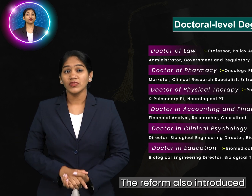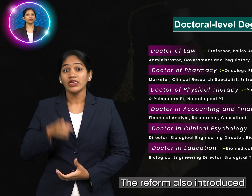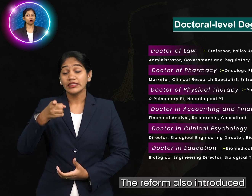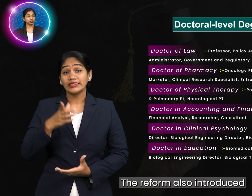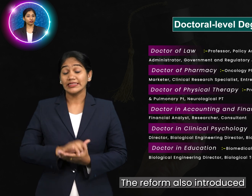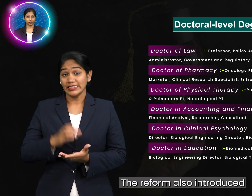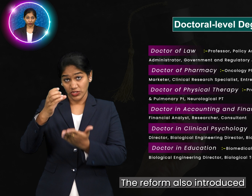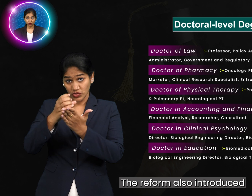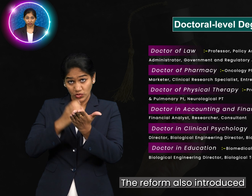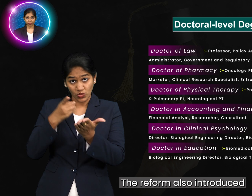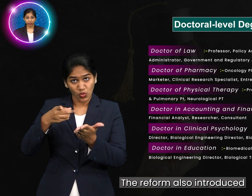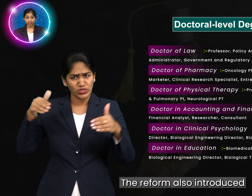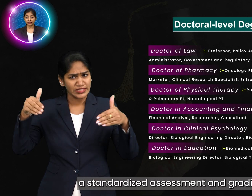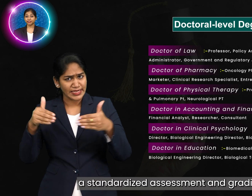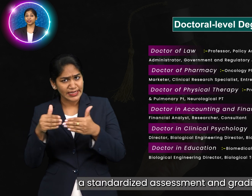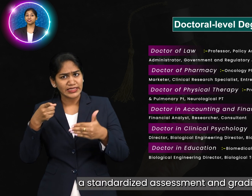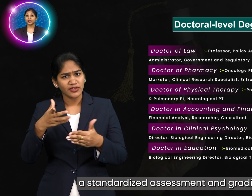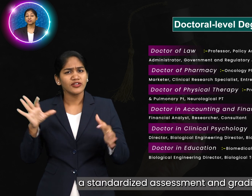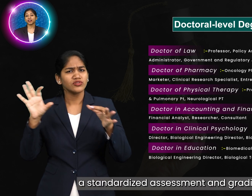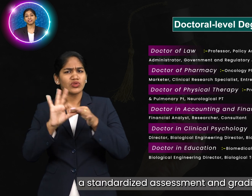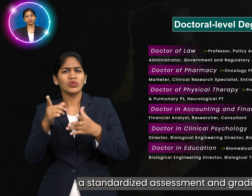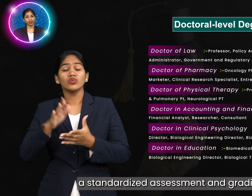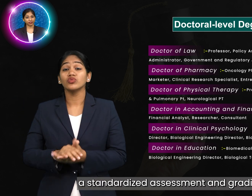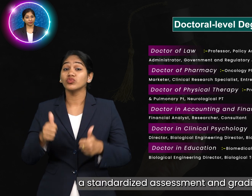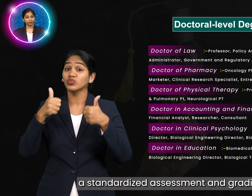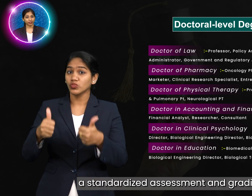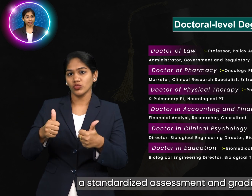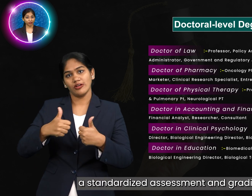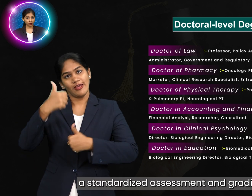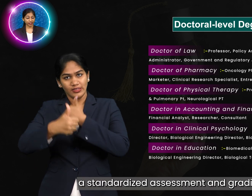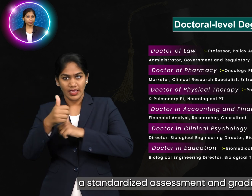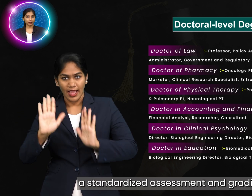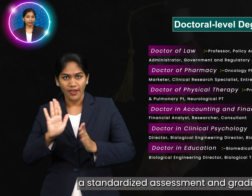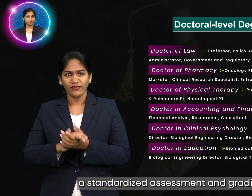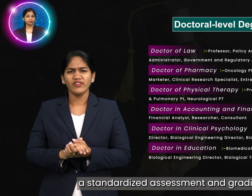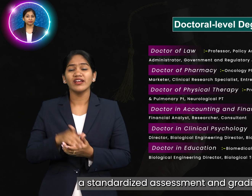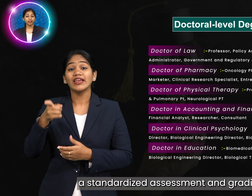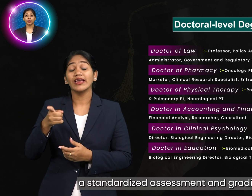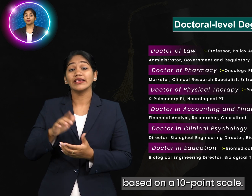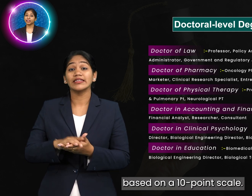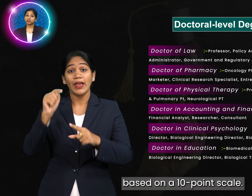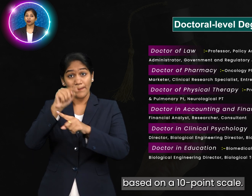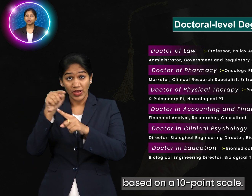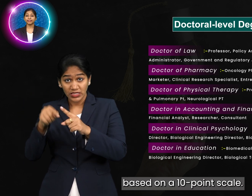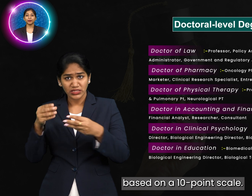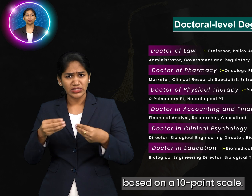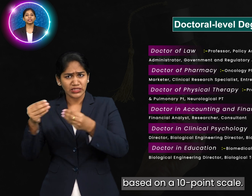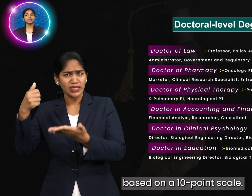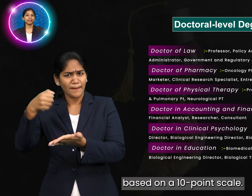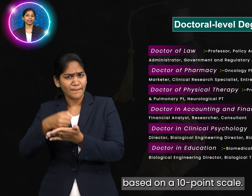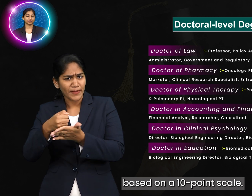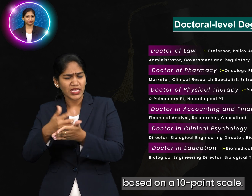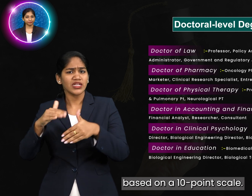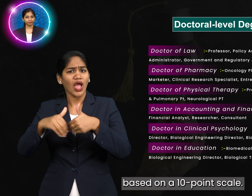The reform also introduced a standardized assessment and grading plan based on a